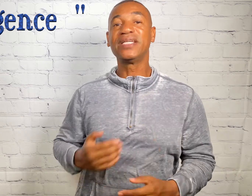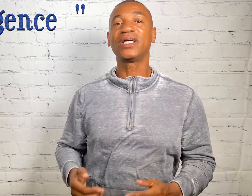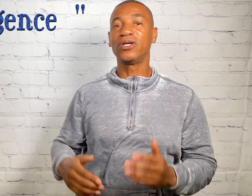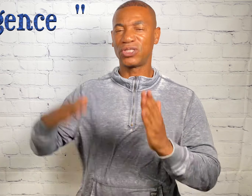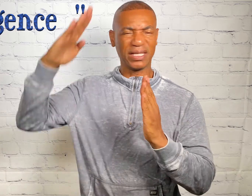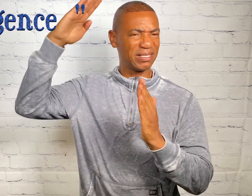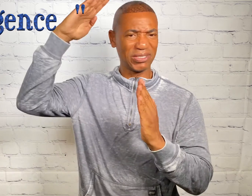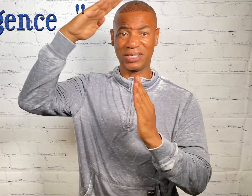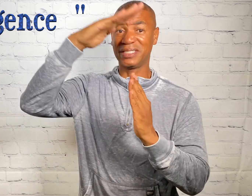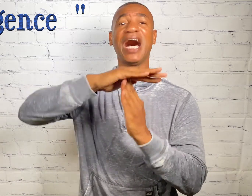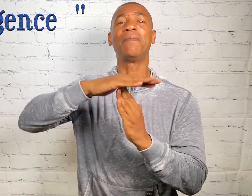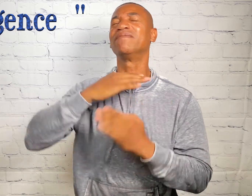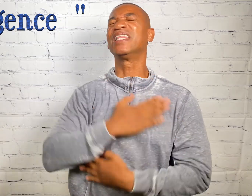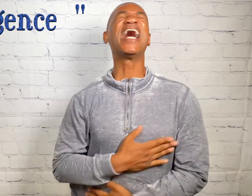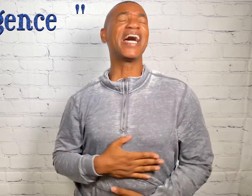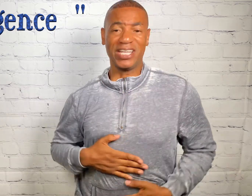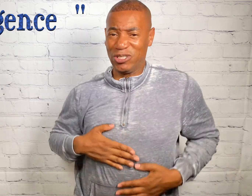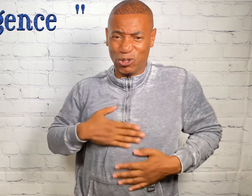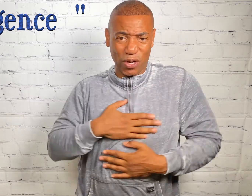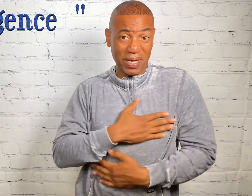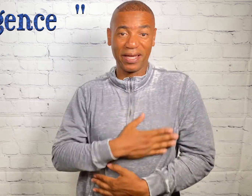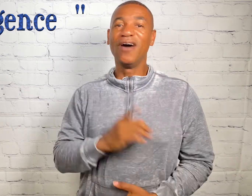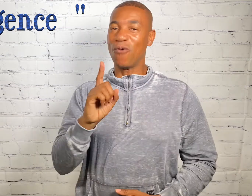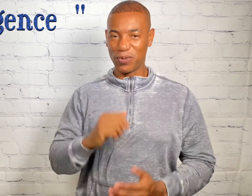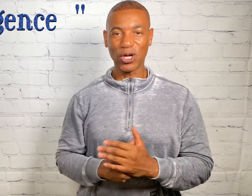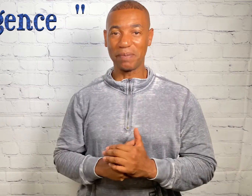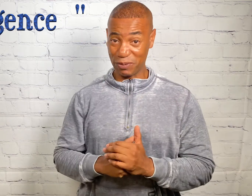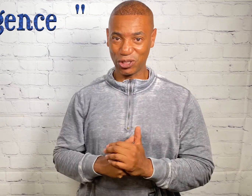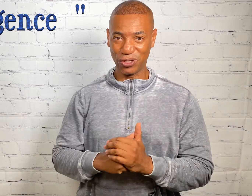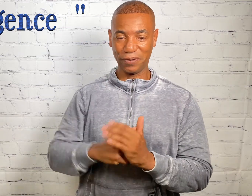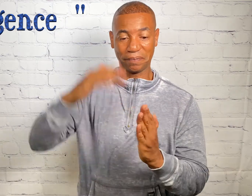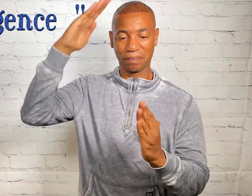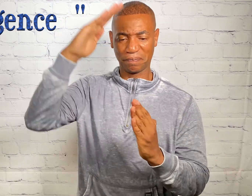basically you're saying this is the top of the line enjoyment. One more time, let me show you.